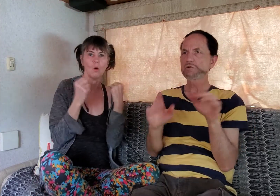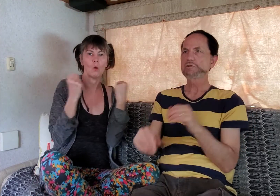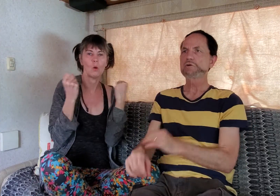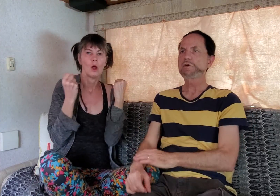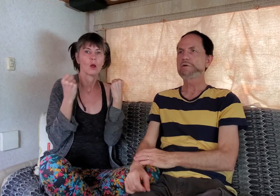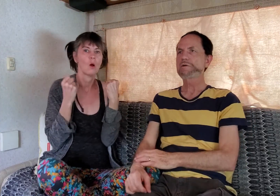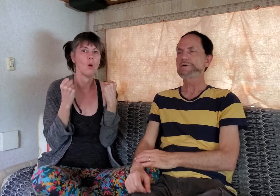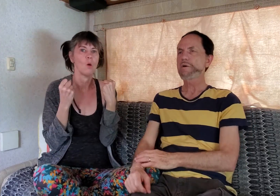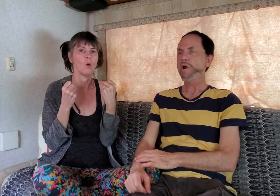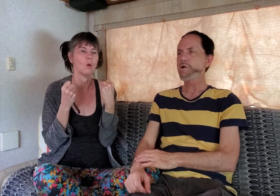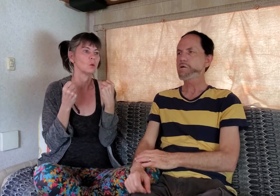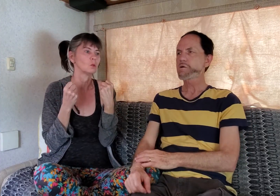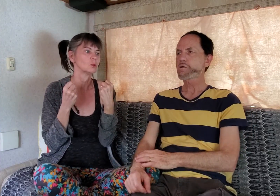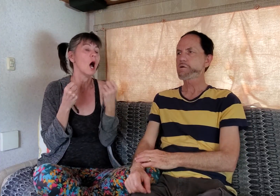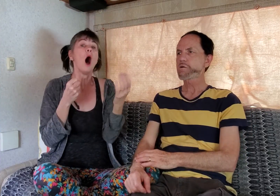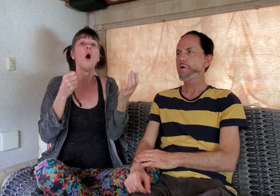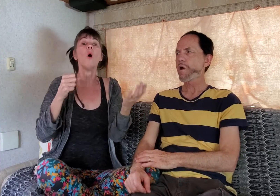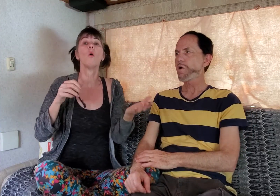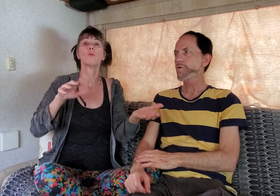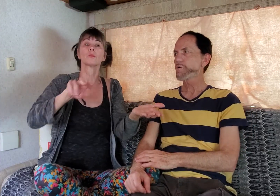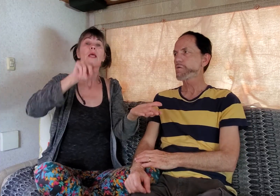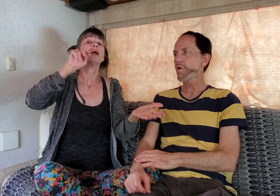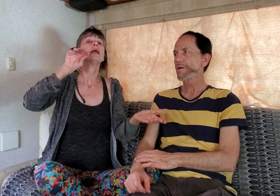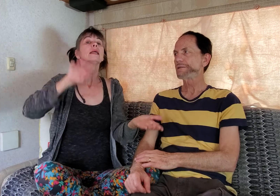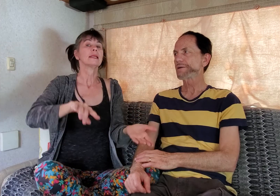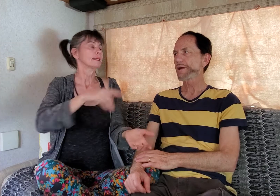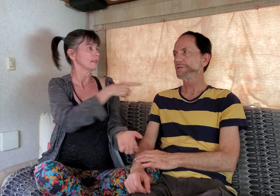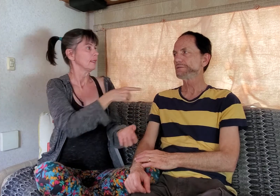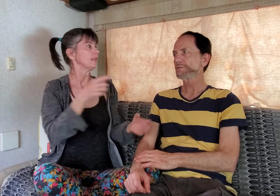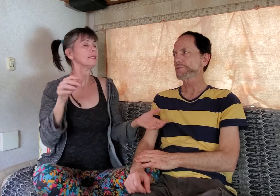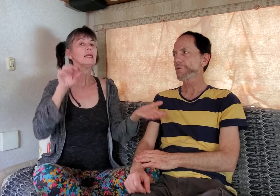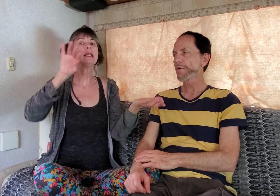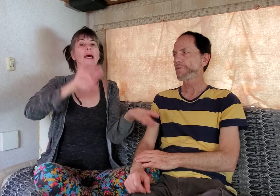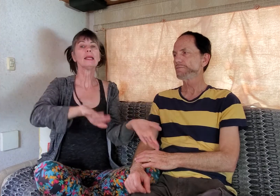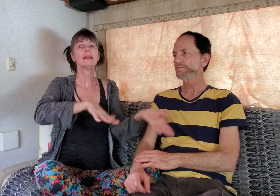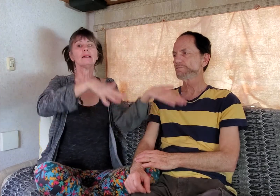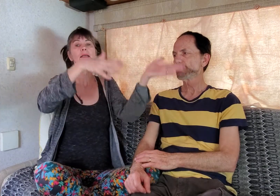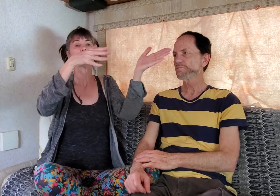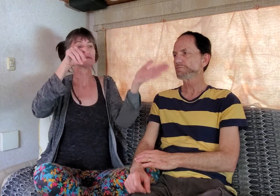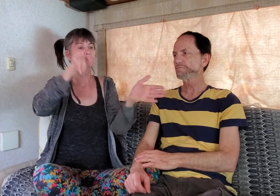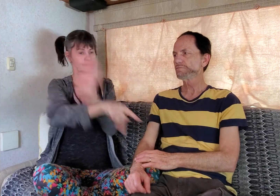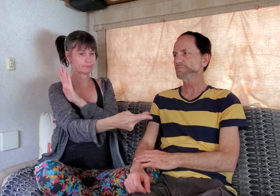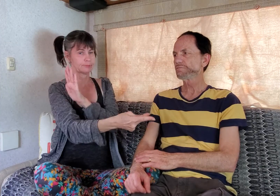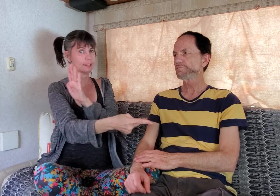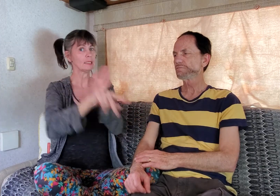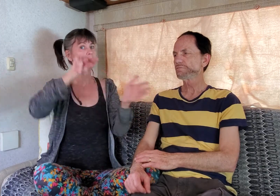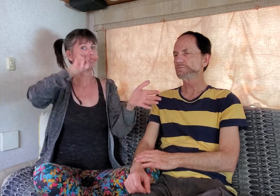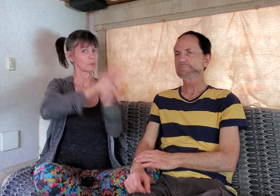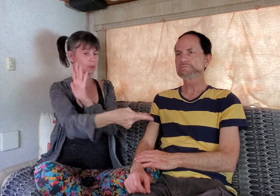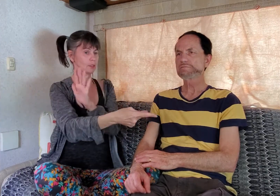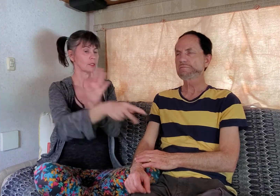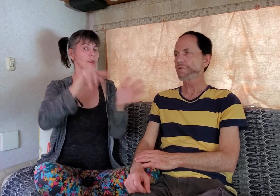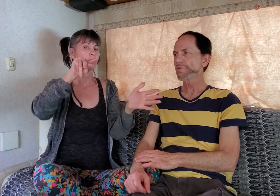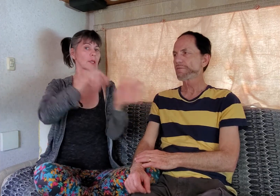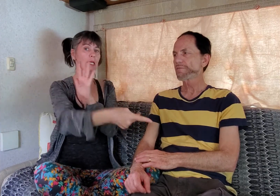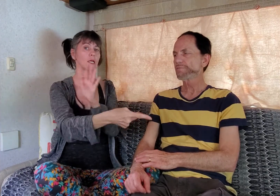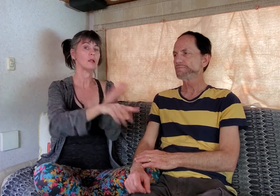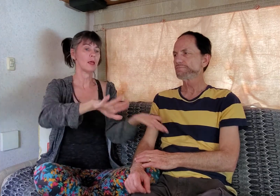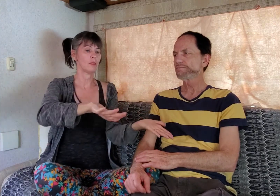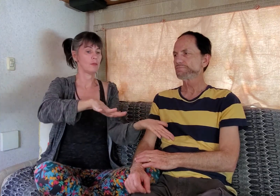snow, cold. Oh, he did a lot of killing. Kill, and then the